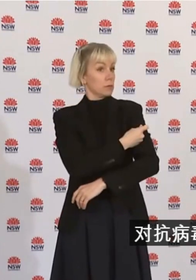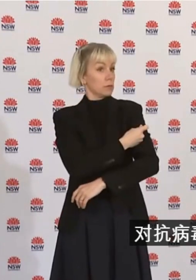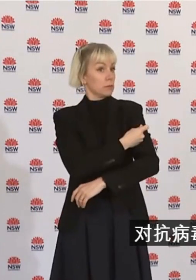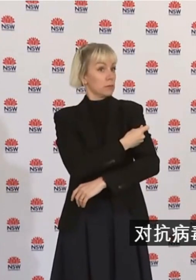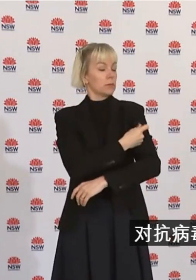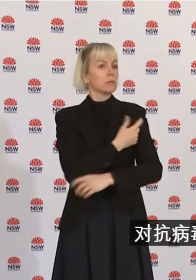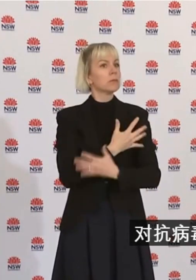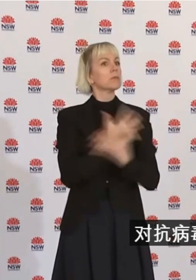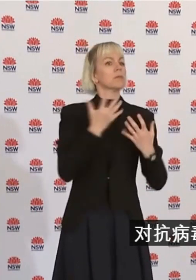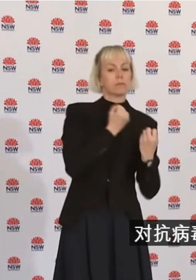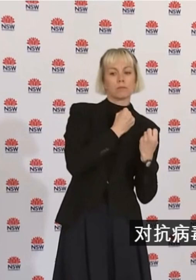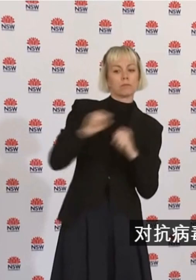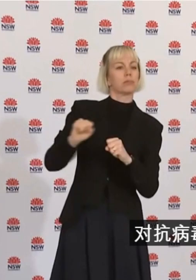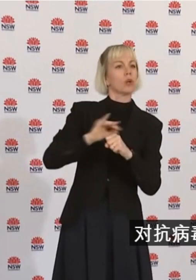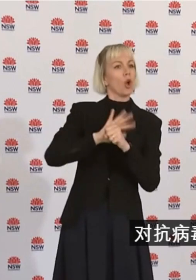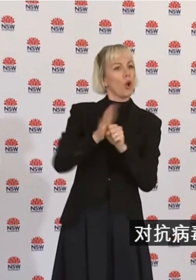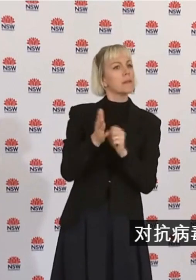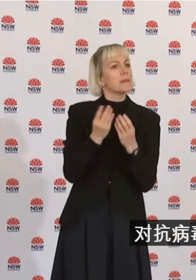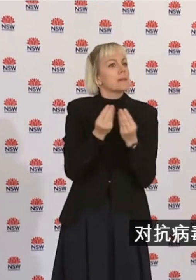virus. And so